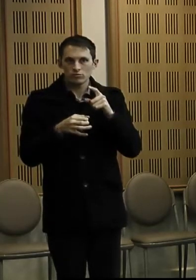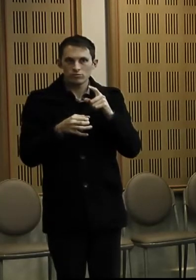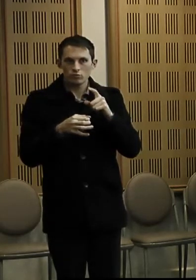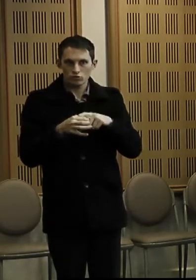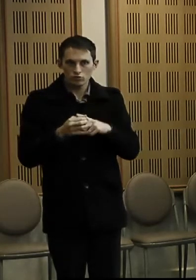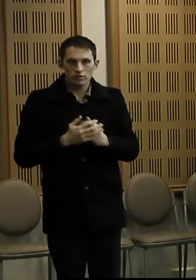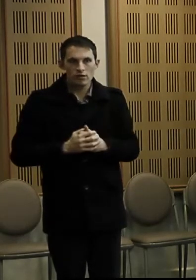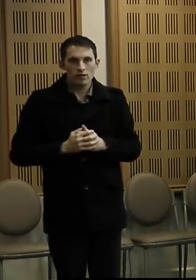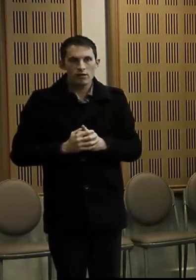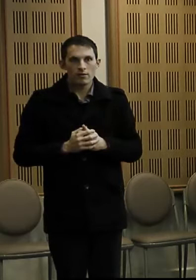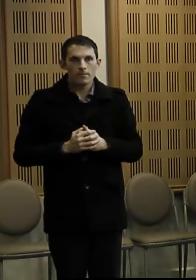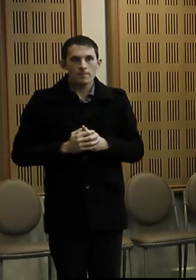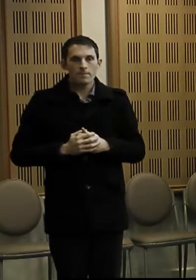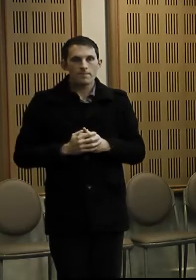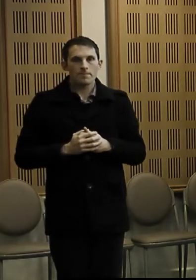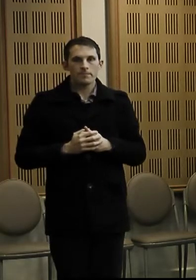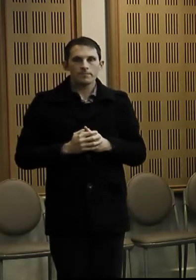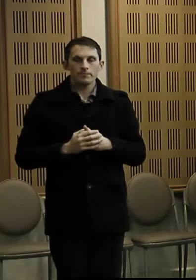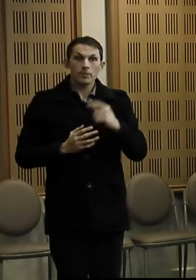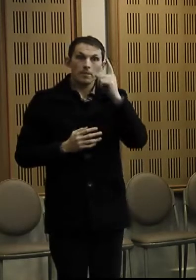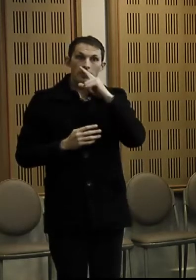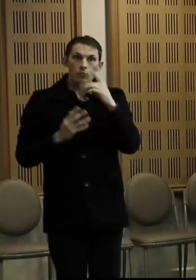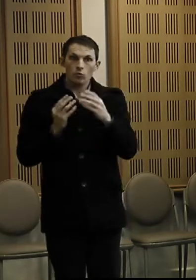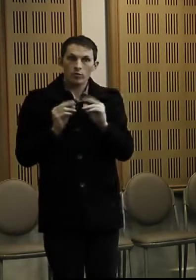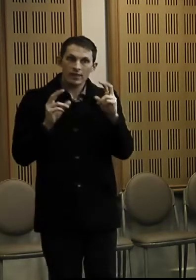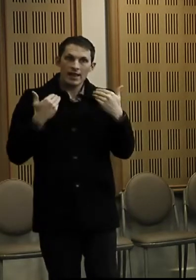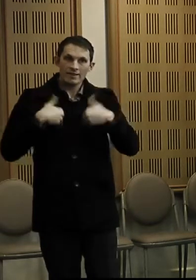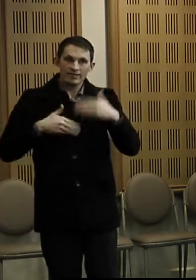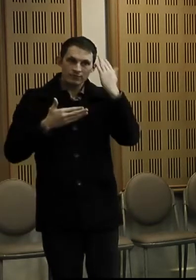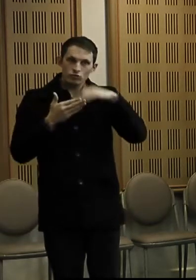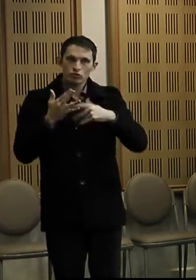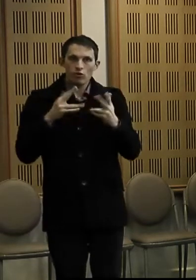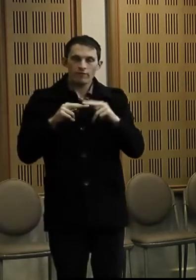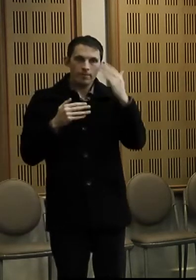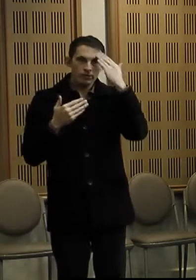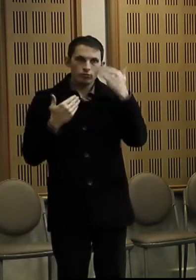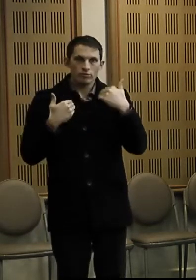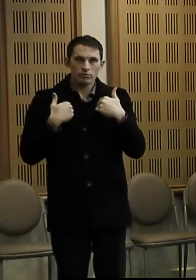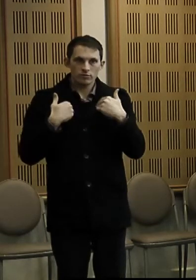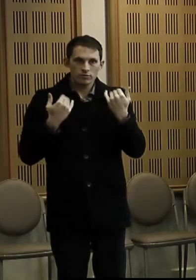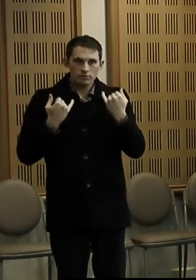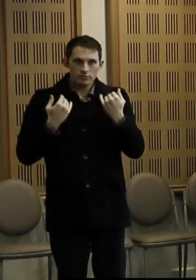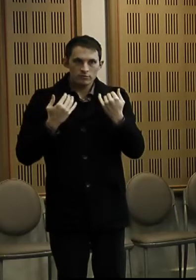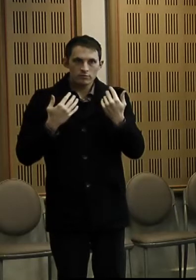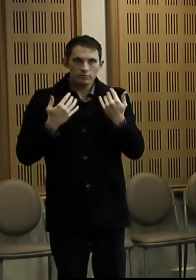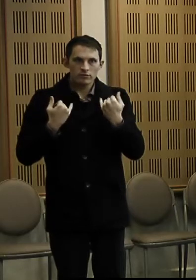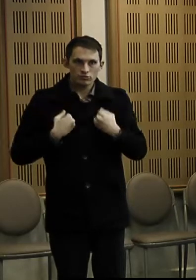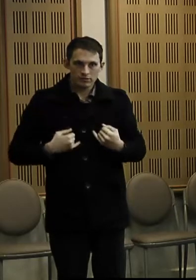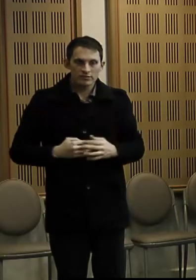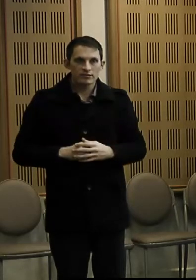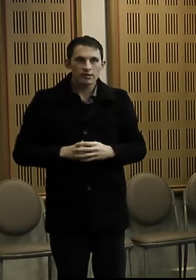In a sense, people with a lived experience of mental illness have always had a kind of